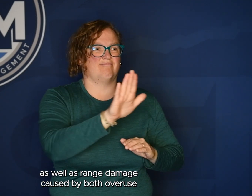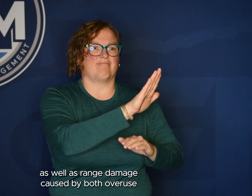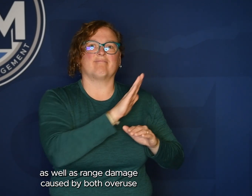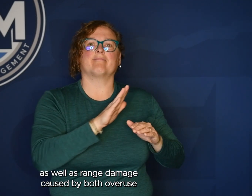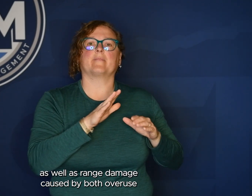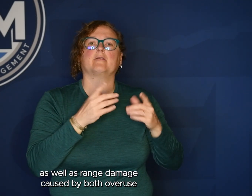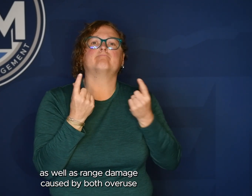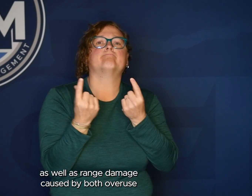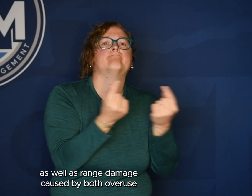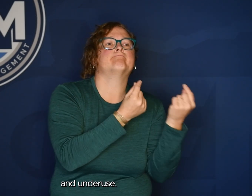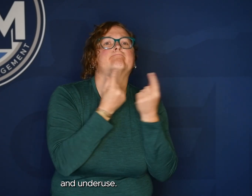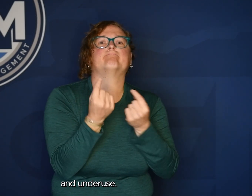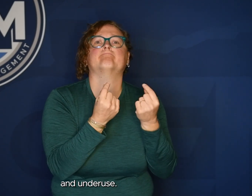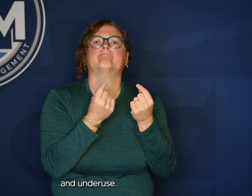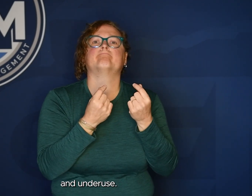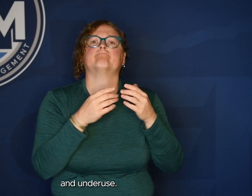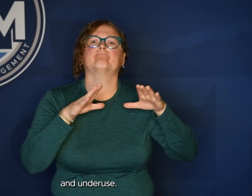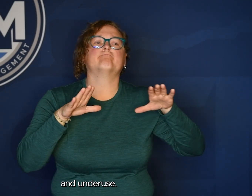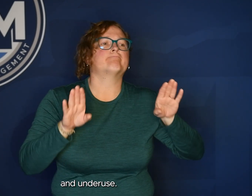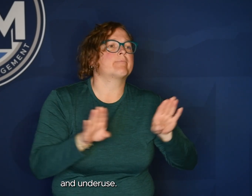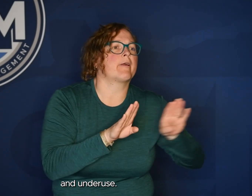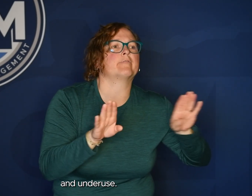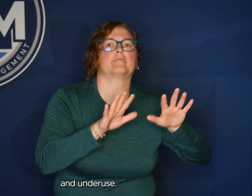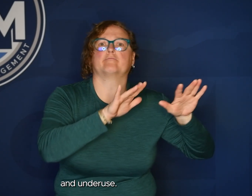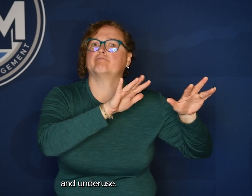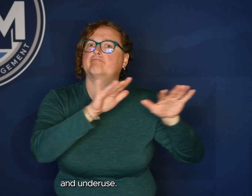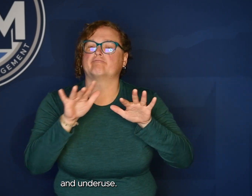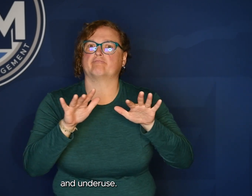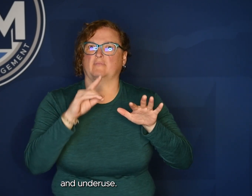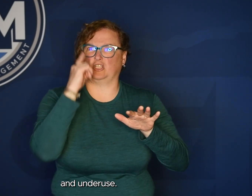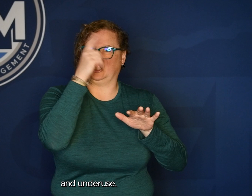both overuse and underuse.